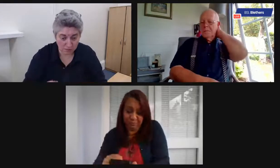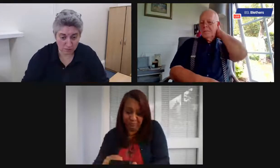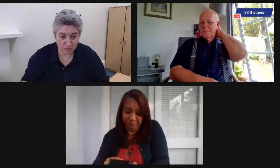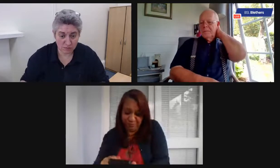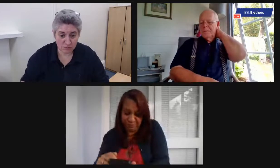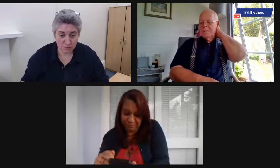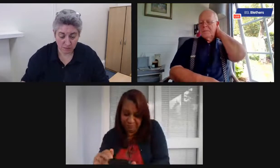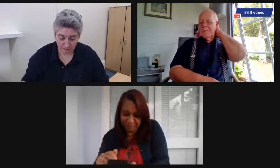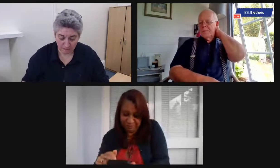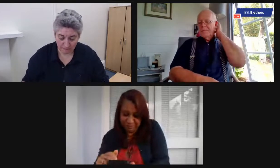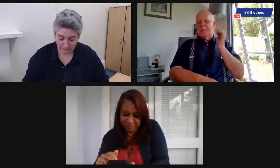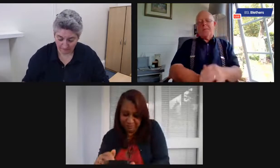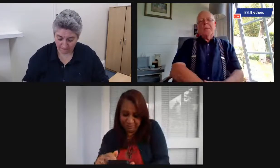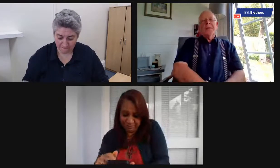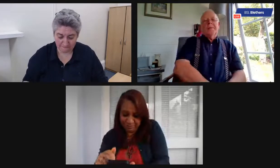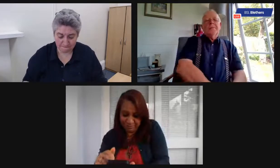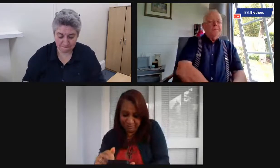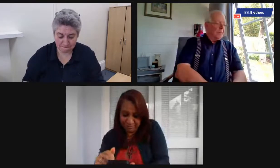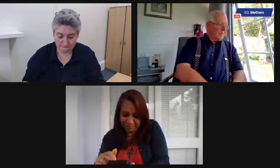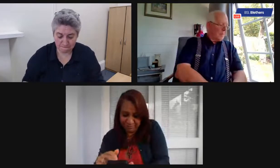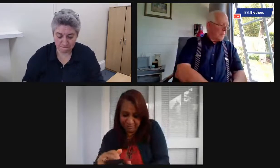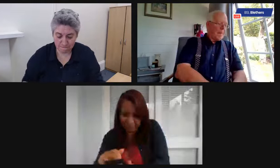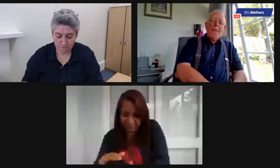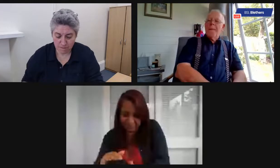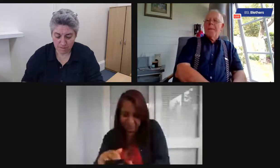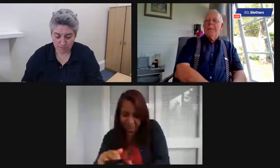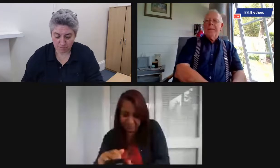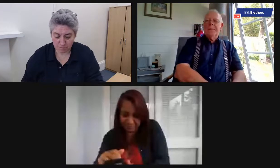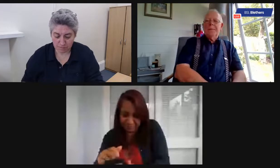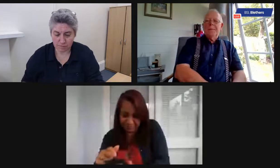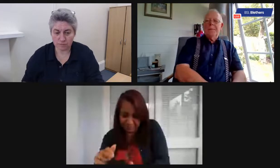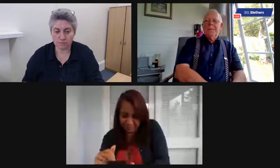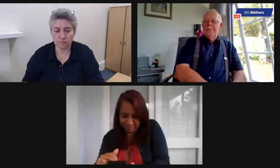is the thing. I've got one. I've got one. Give me a second. I'll check my phone.